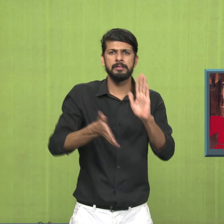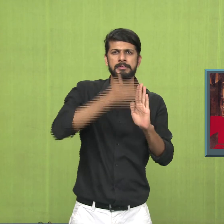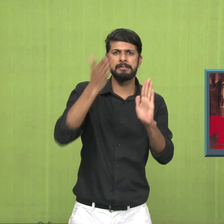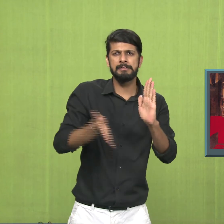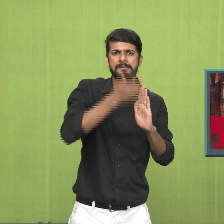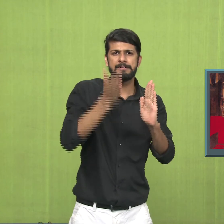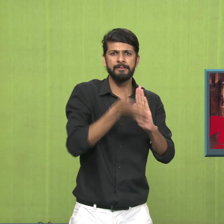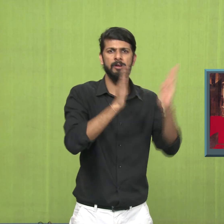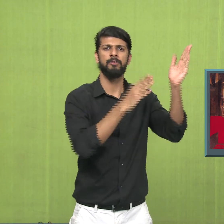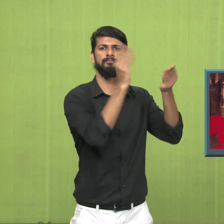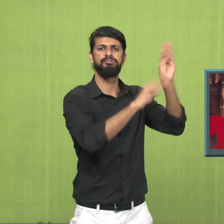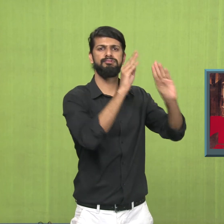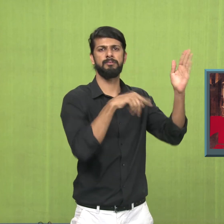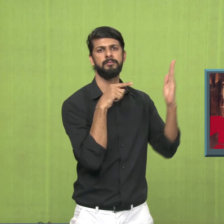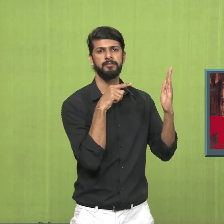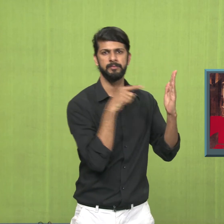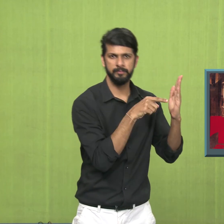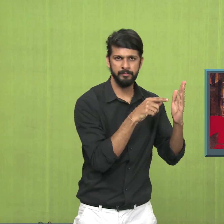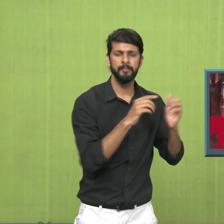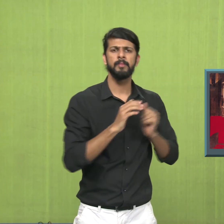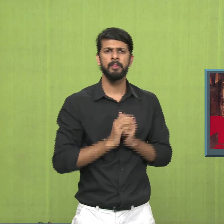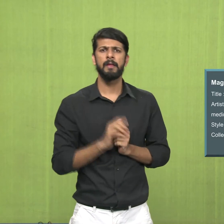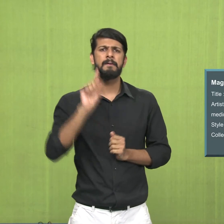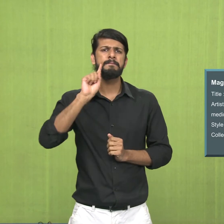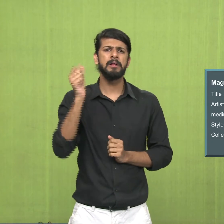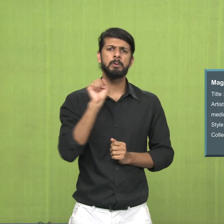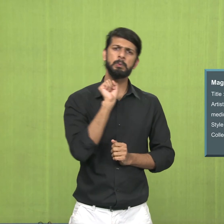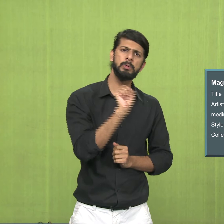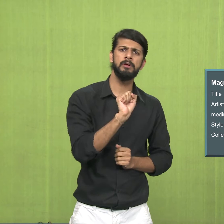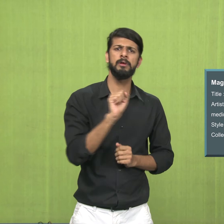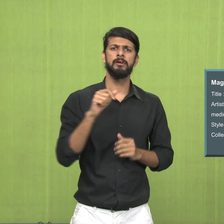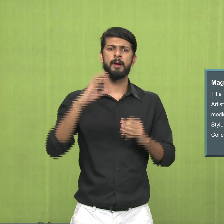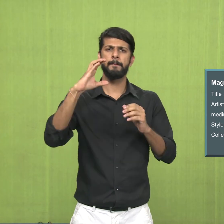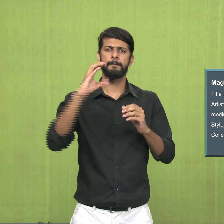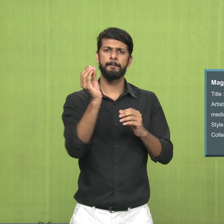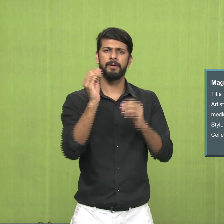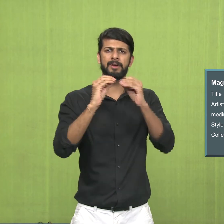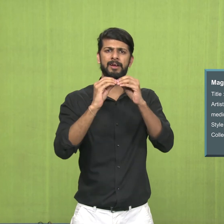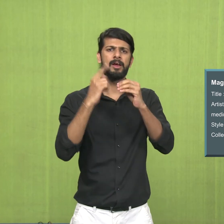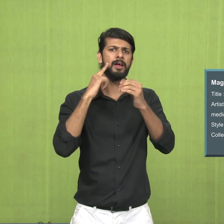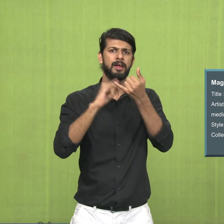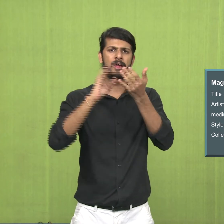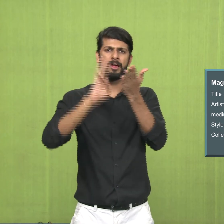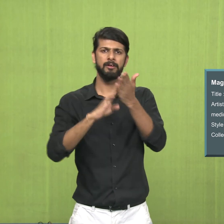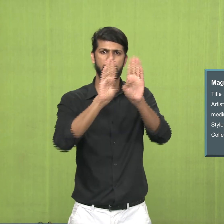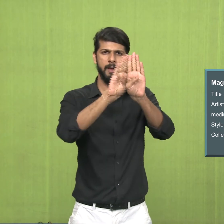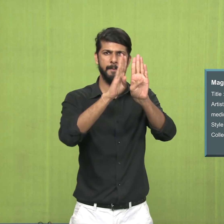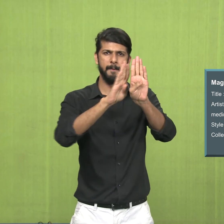is tempera on paper. The style is individual, cubist